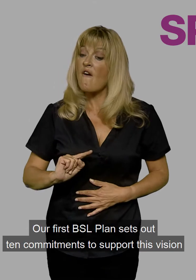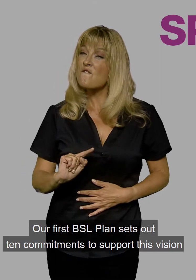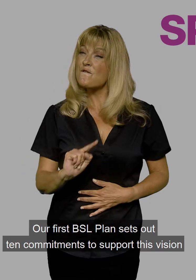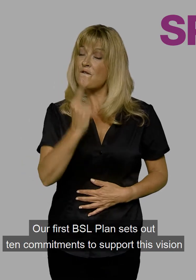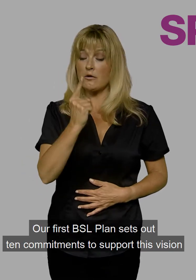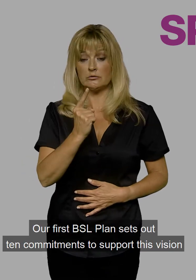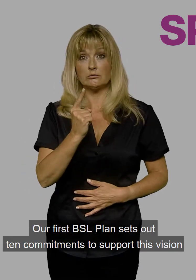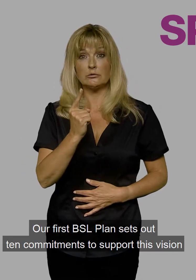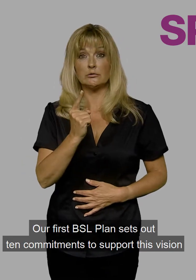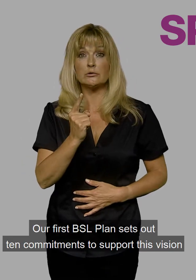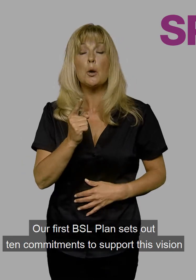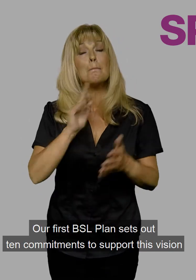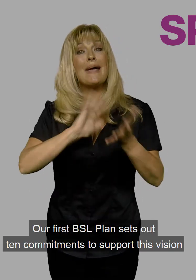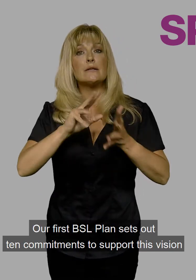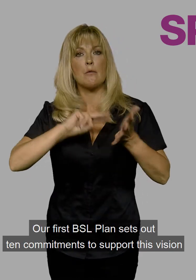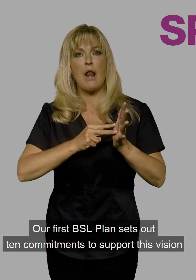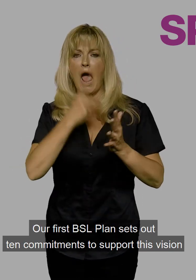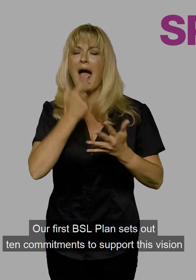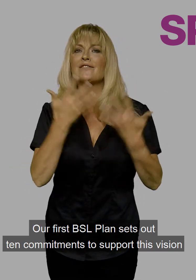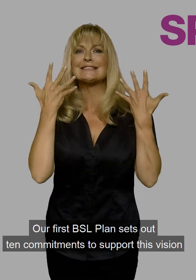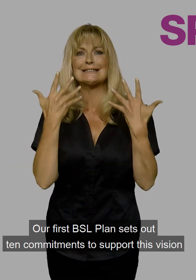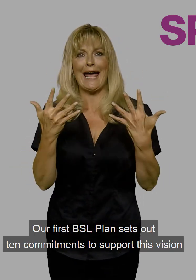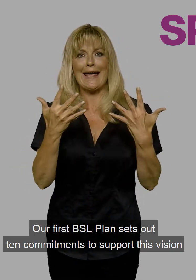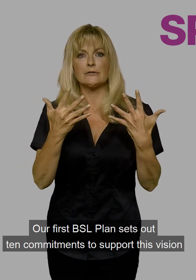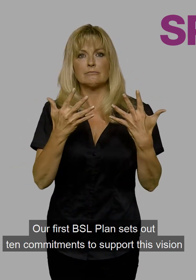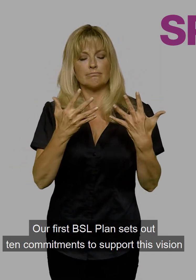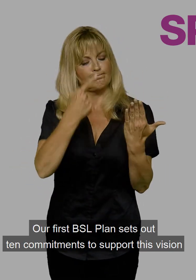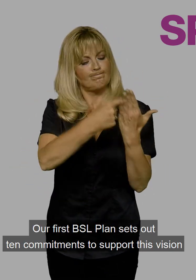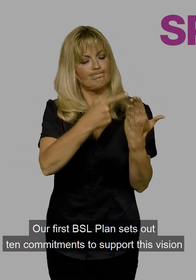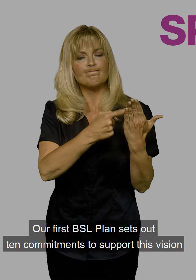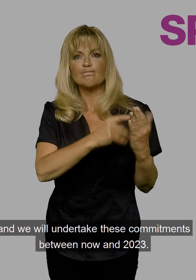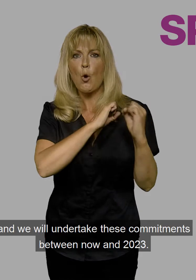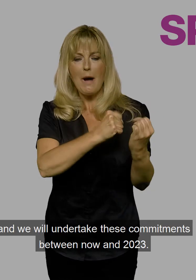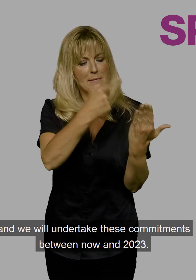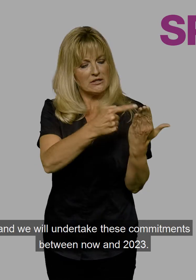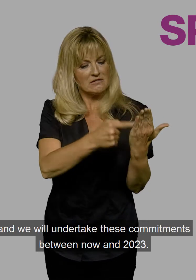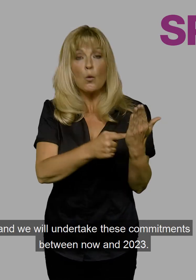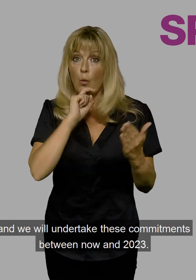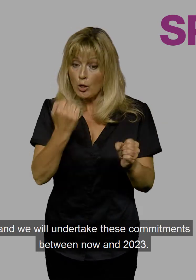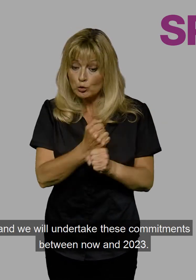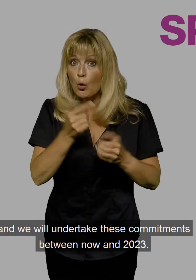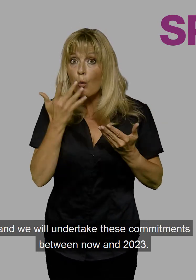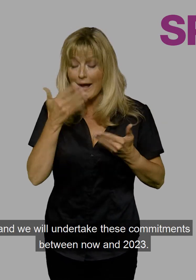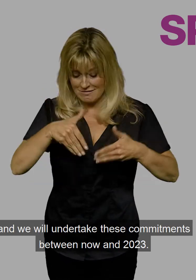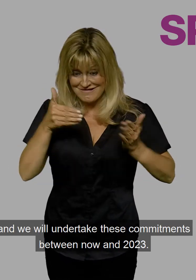Our first BSL plan sets out 10 commitments to support this vision, and we will undertake these commitments between now